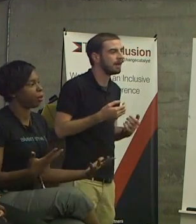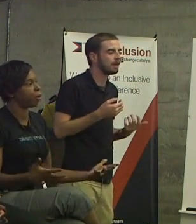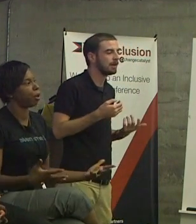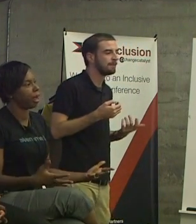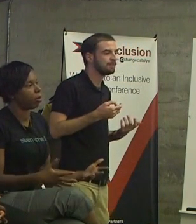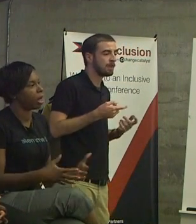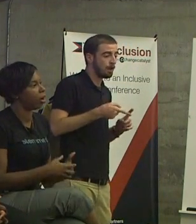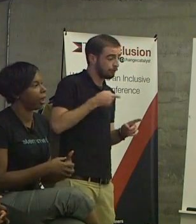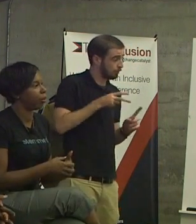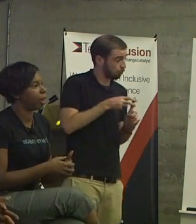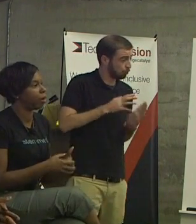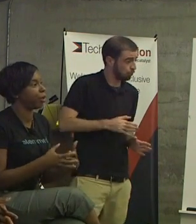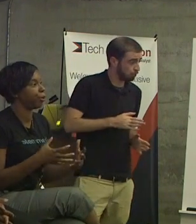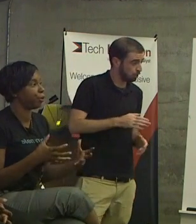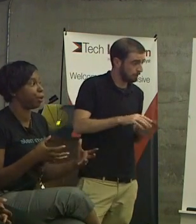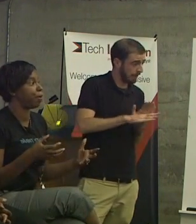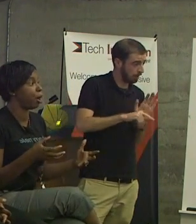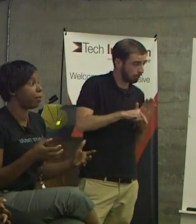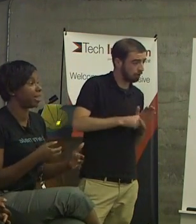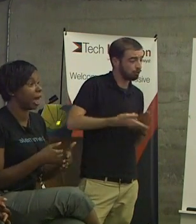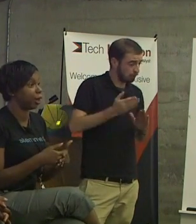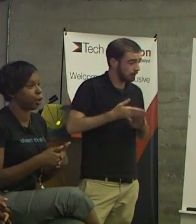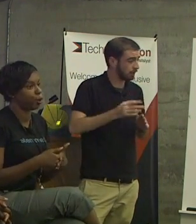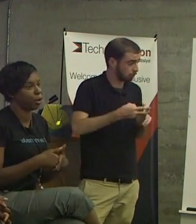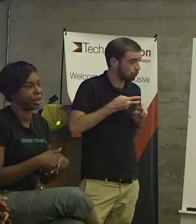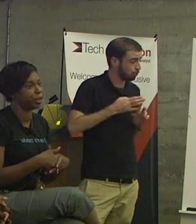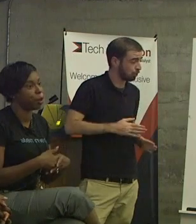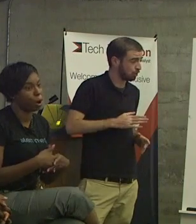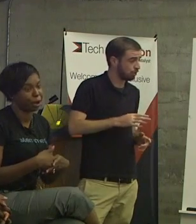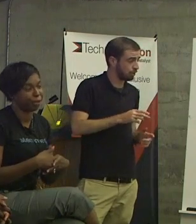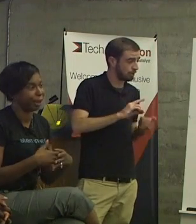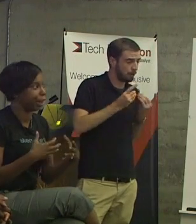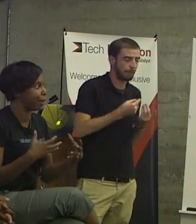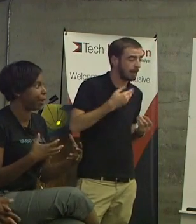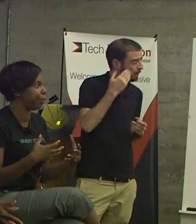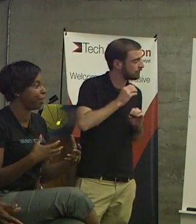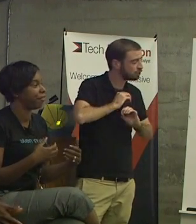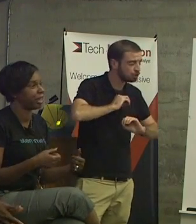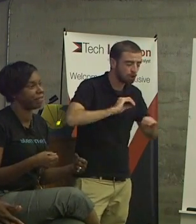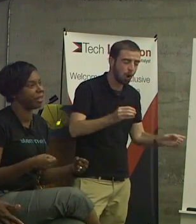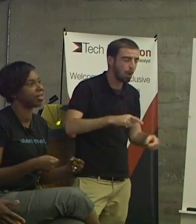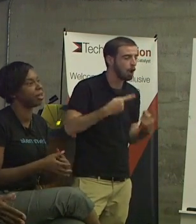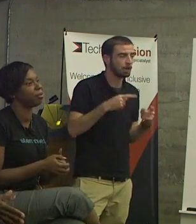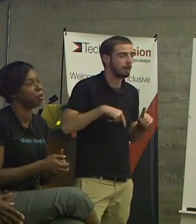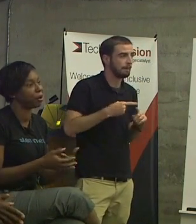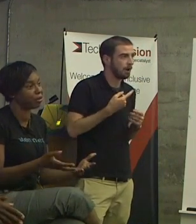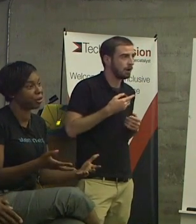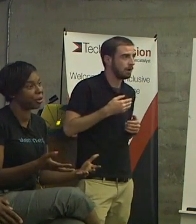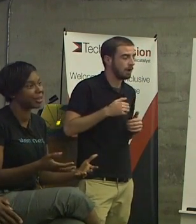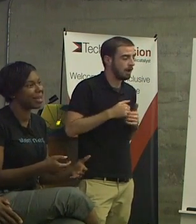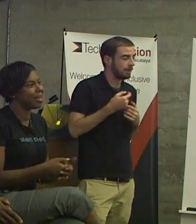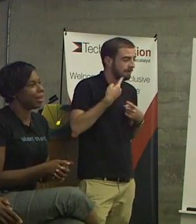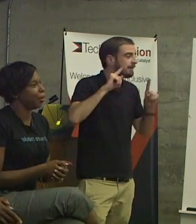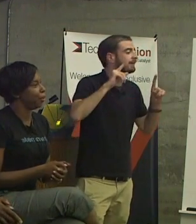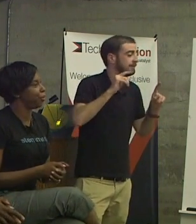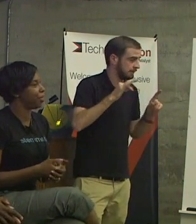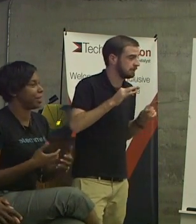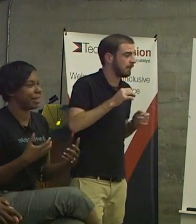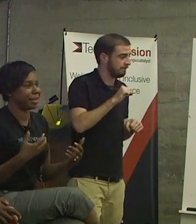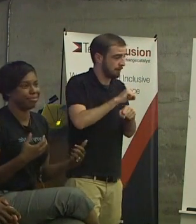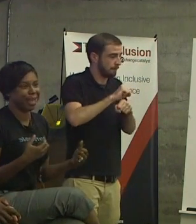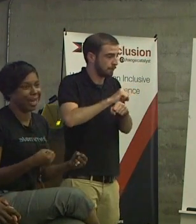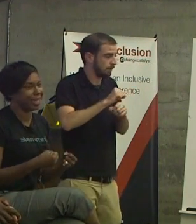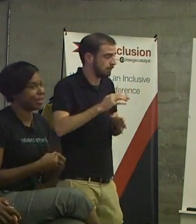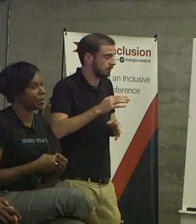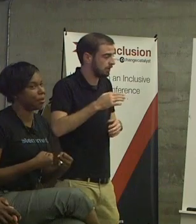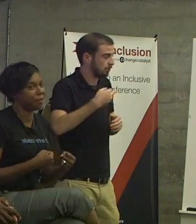Employee, coming from a recruiting background and running recruiting departments, I know there is no argument about the effectiveness of employee referrals. You tend